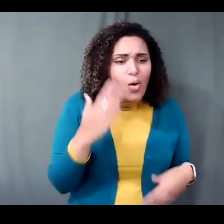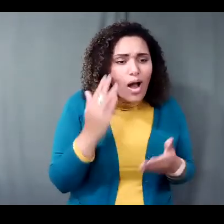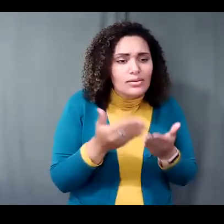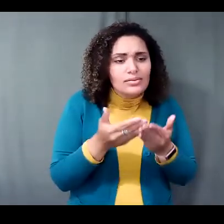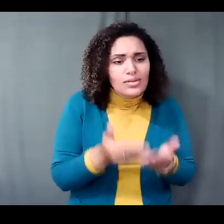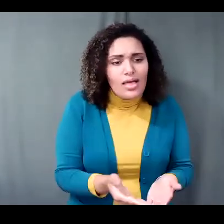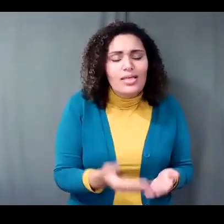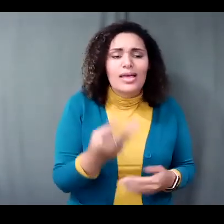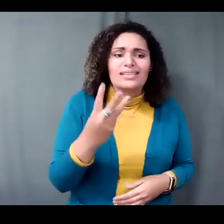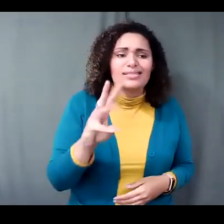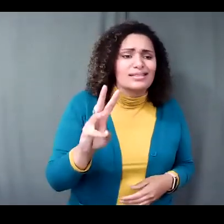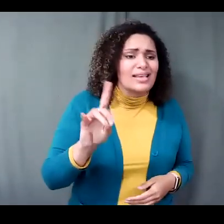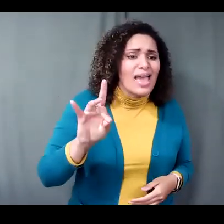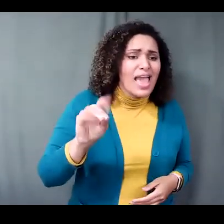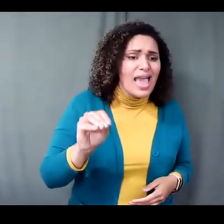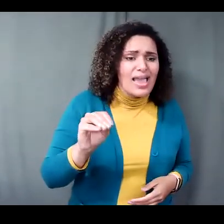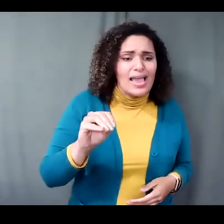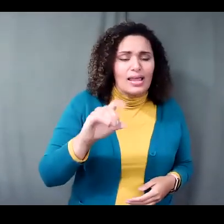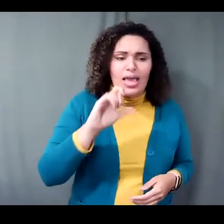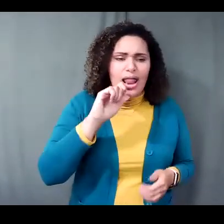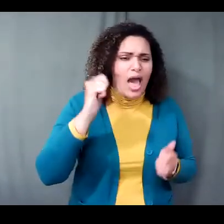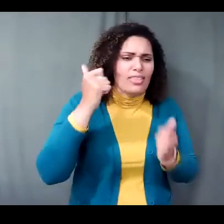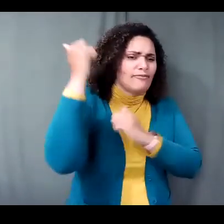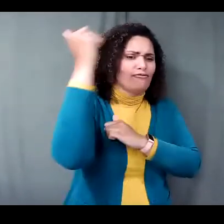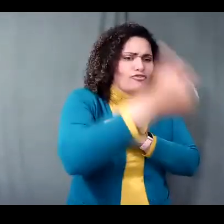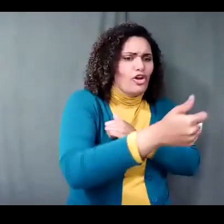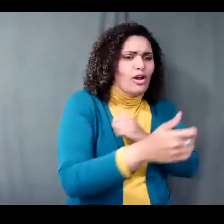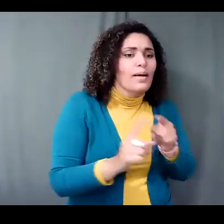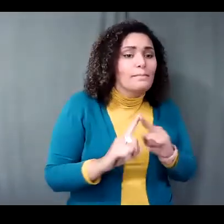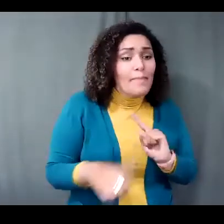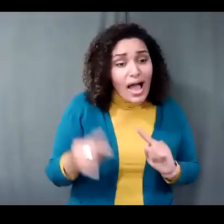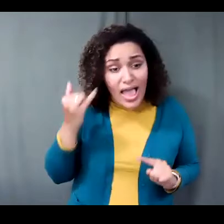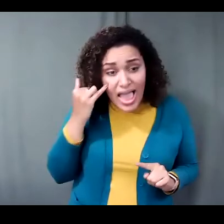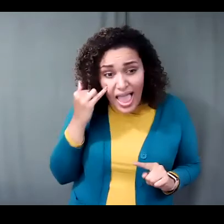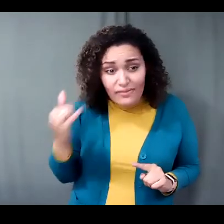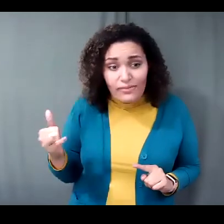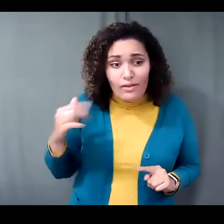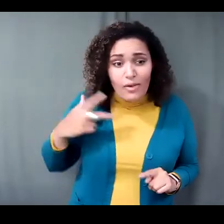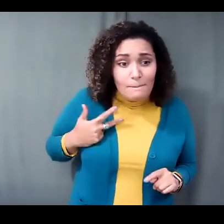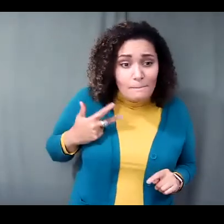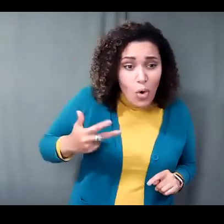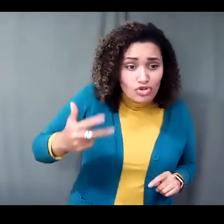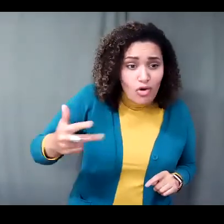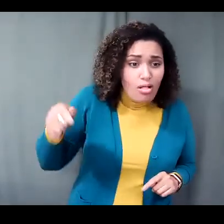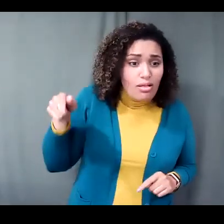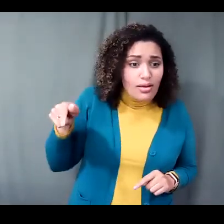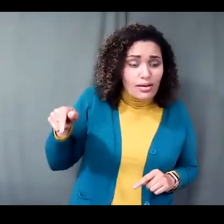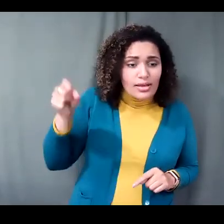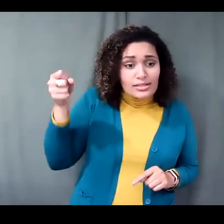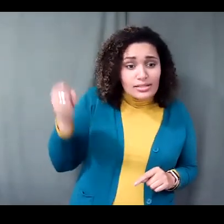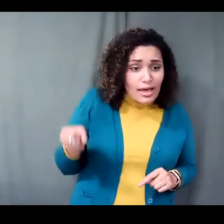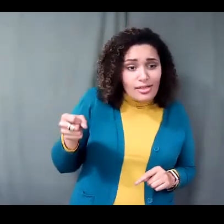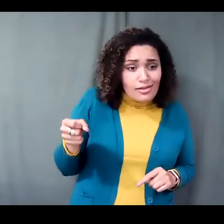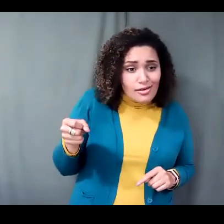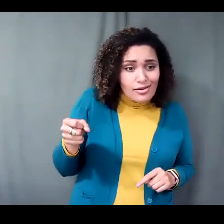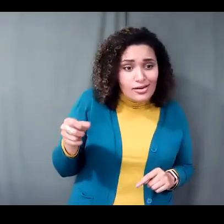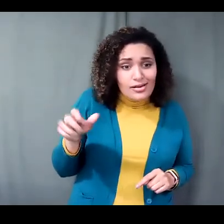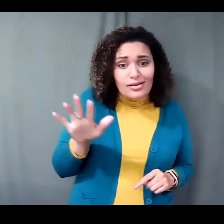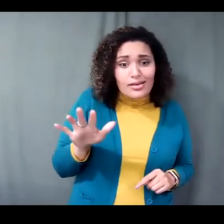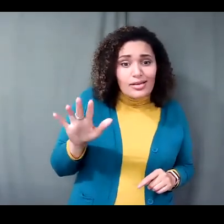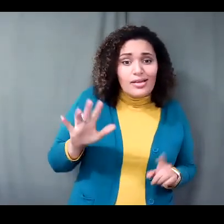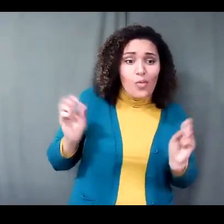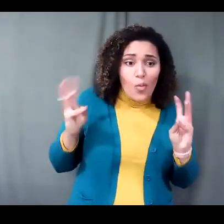in 1680, it wasn't that far. But if you're coming all the way from Portugal, which is already a southern climate, and having to